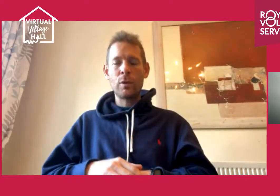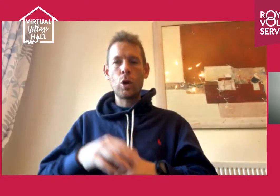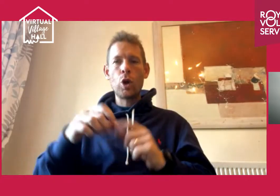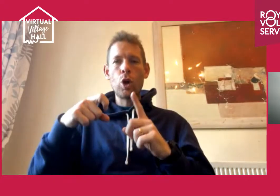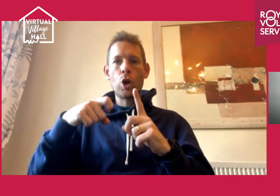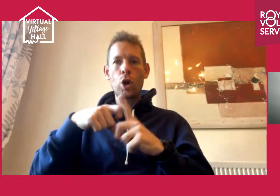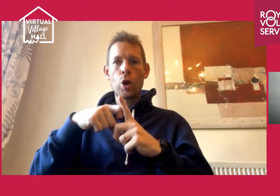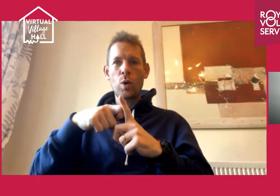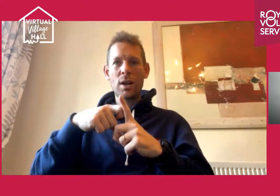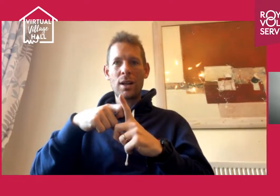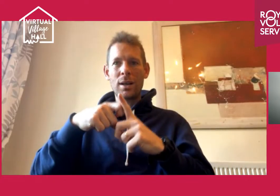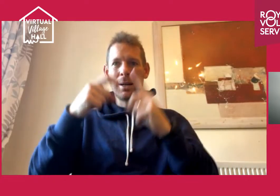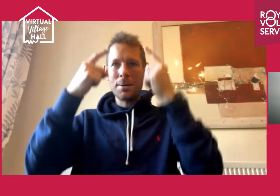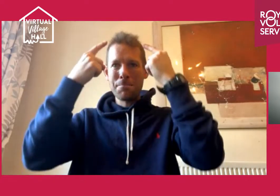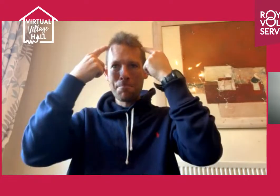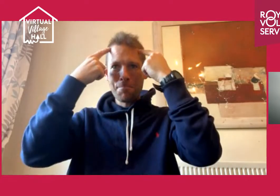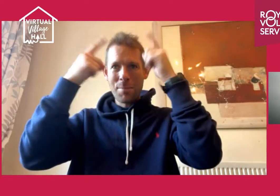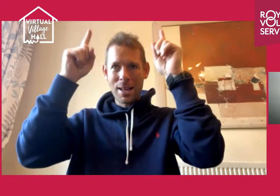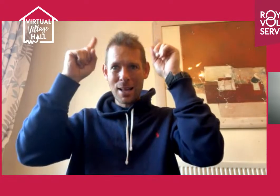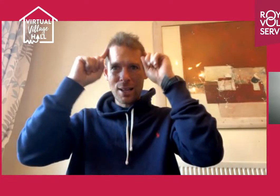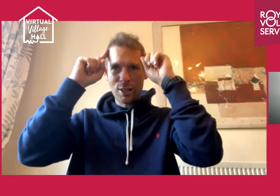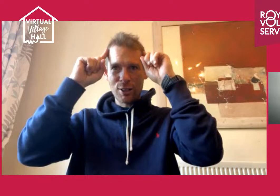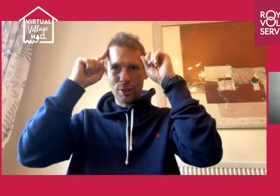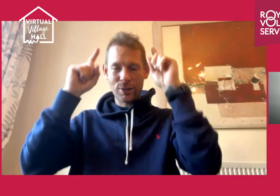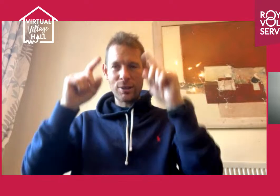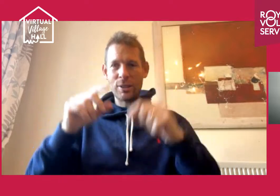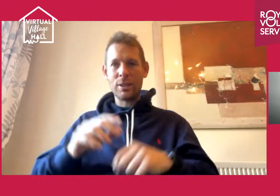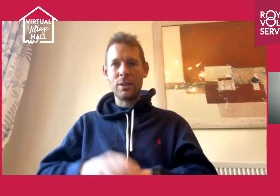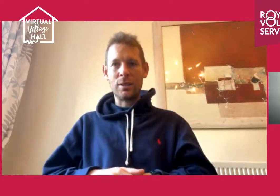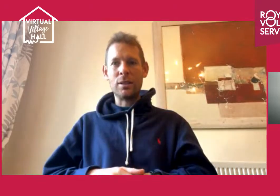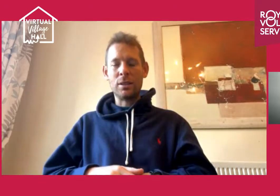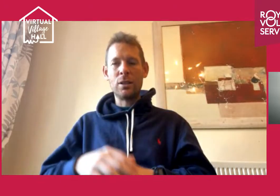for the koala bear. So koala bear, signed like that.